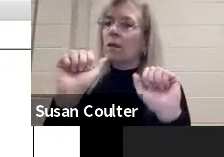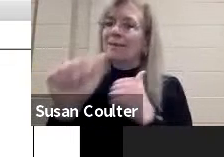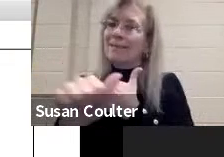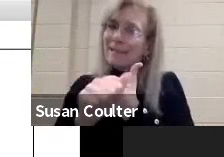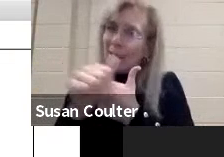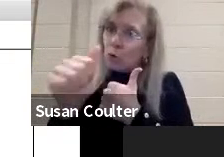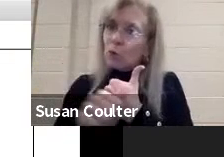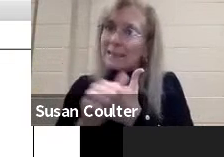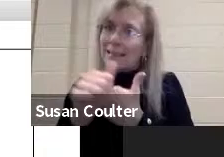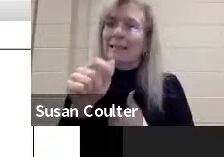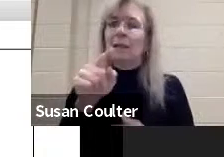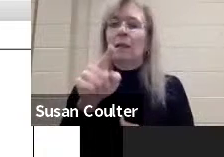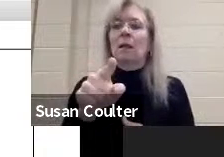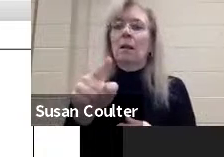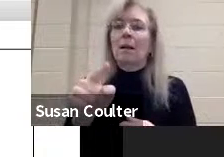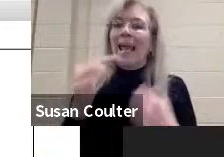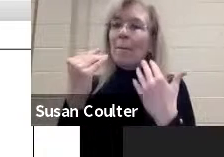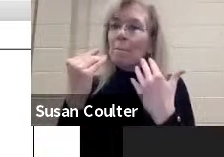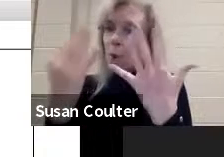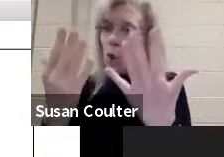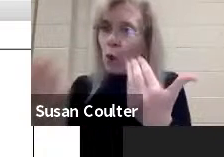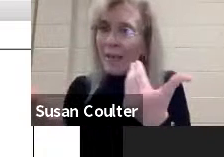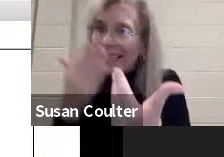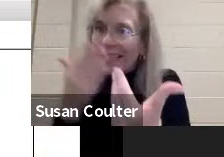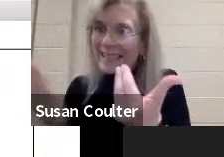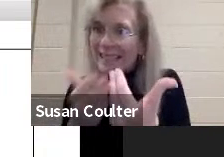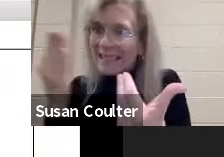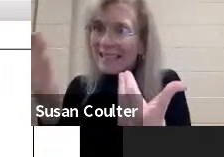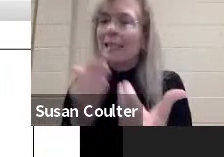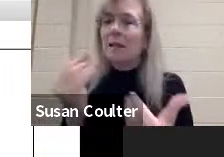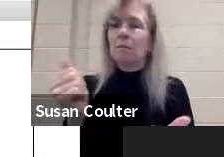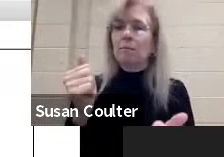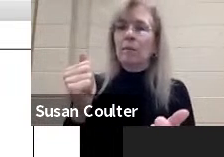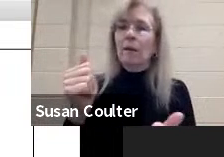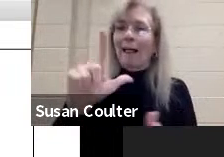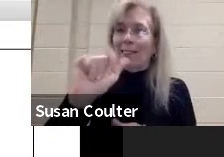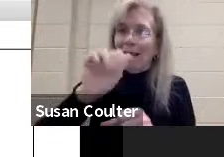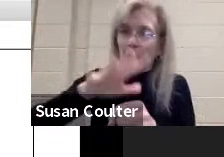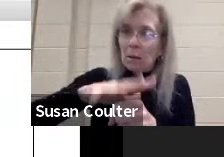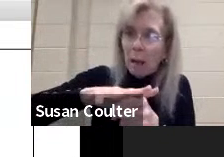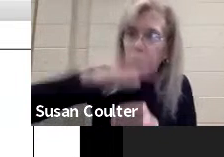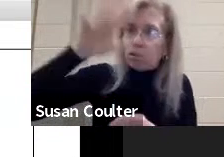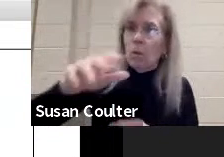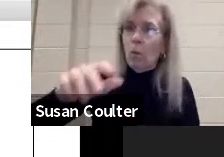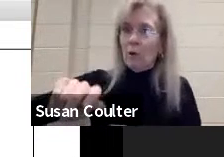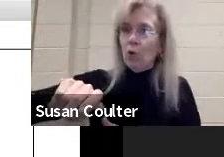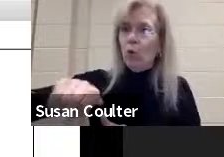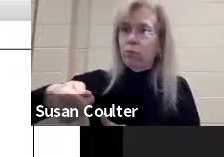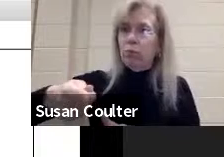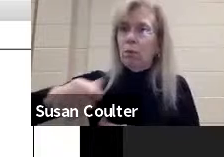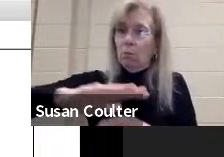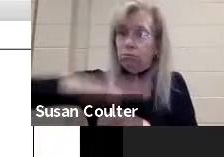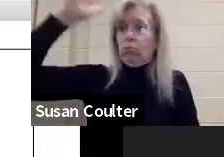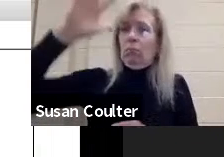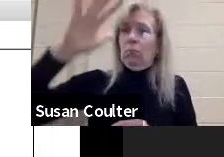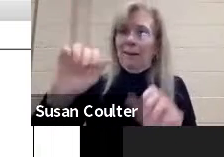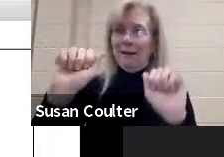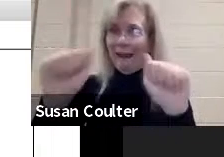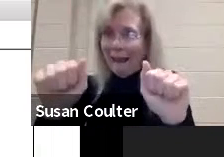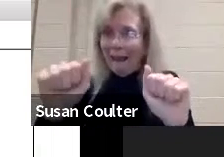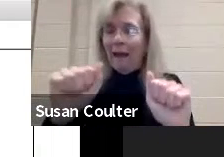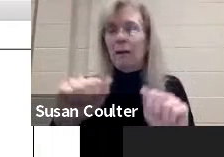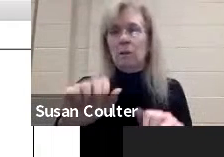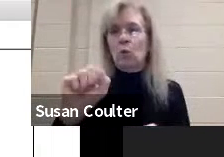safe, dangerous, can burn easy. Lid can burn when you put in